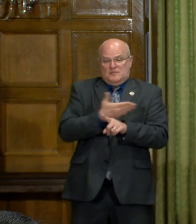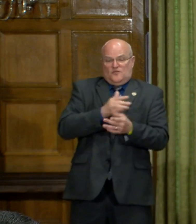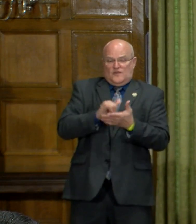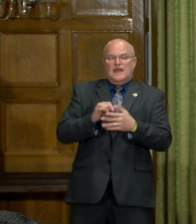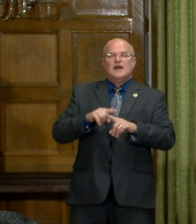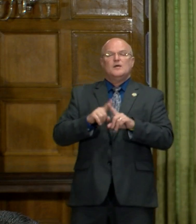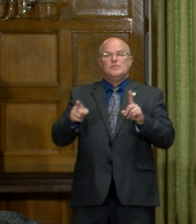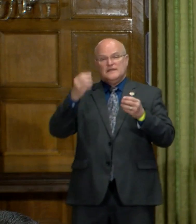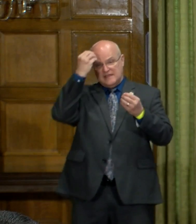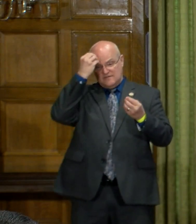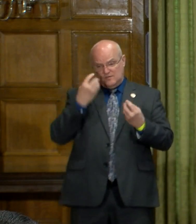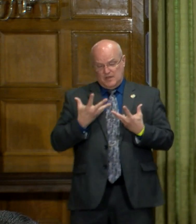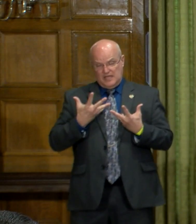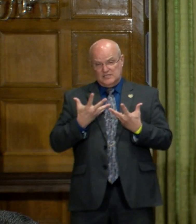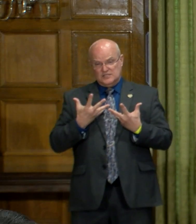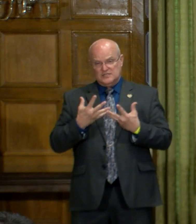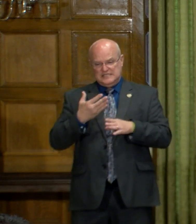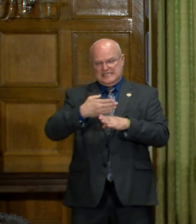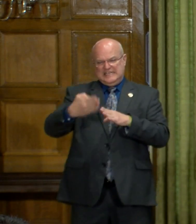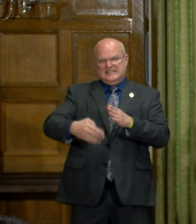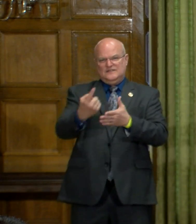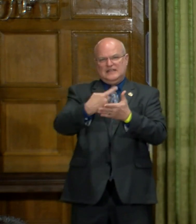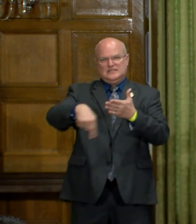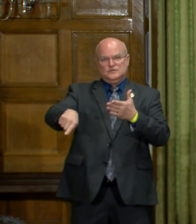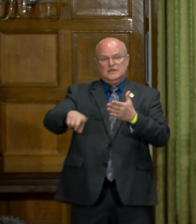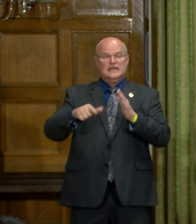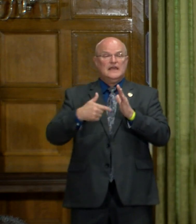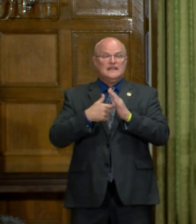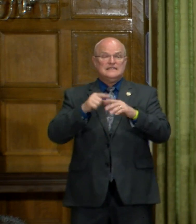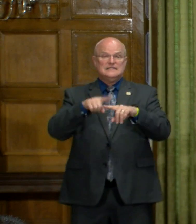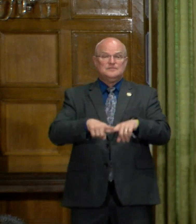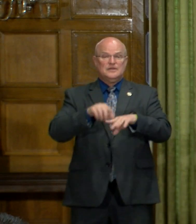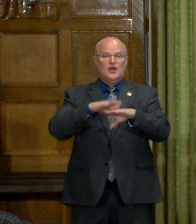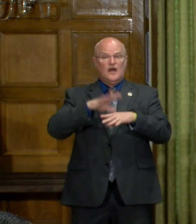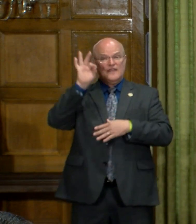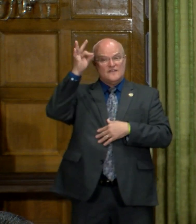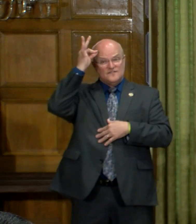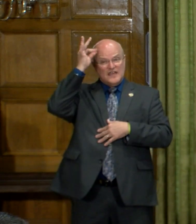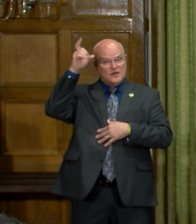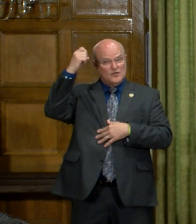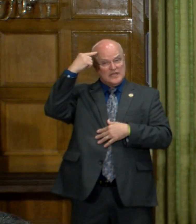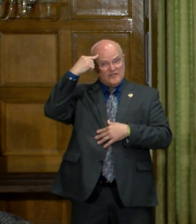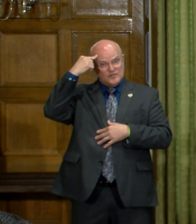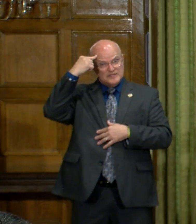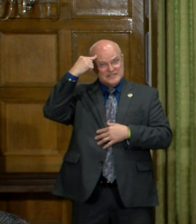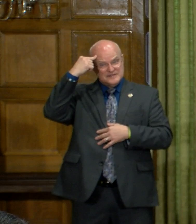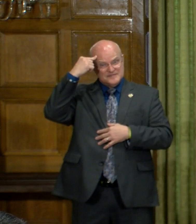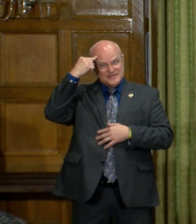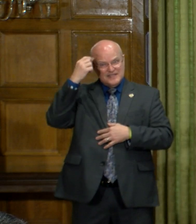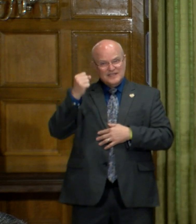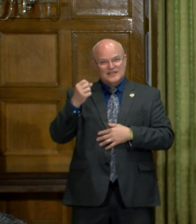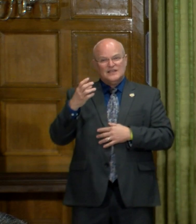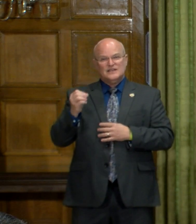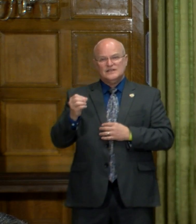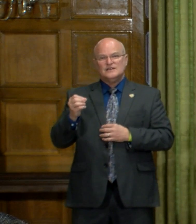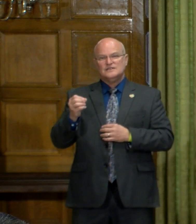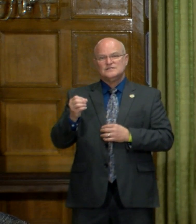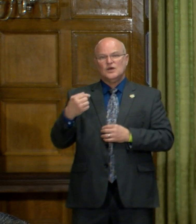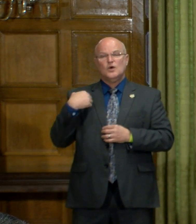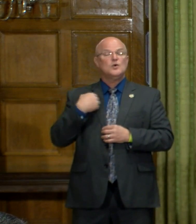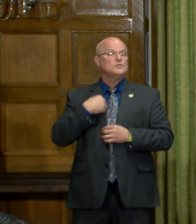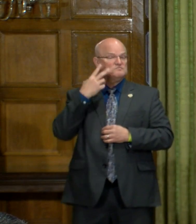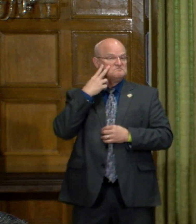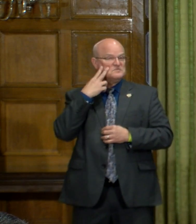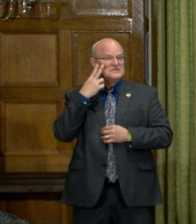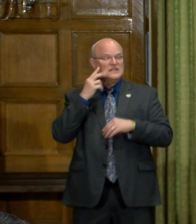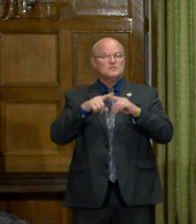But the information I had was end of next week. This is dependent upon the federal government, and so we'll